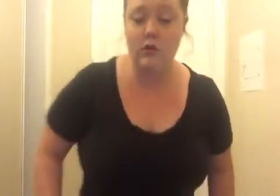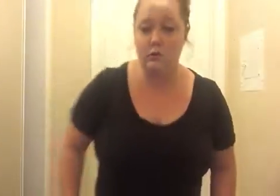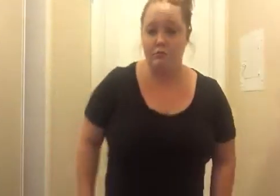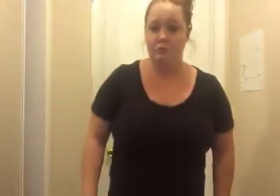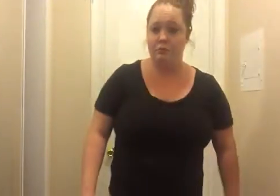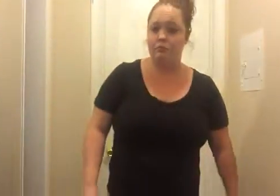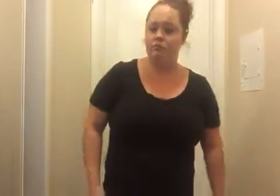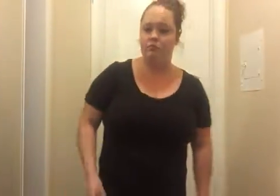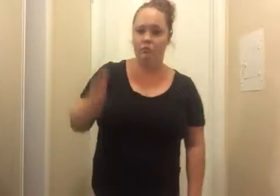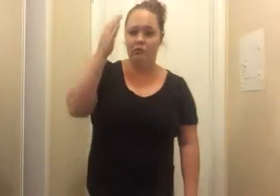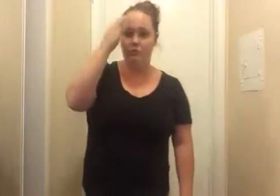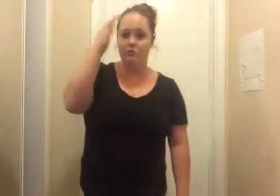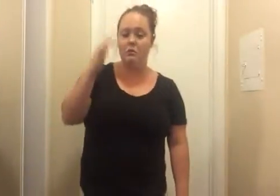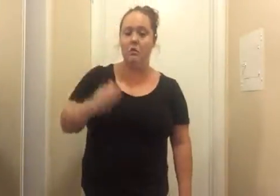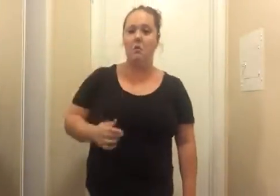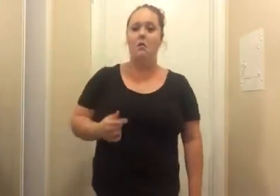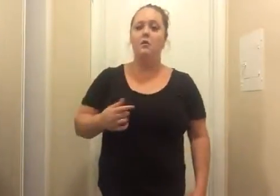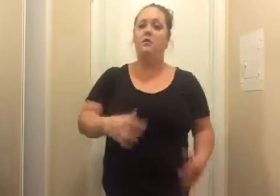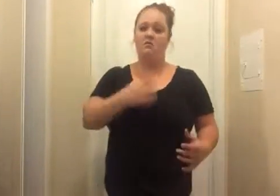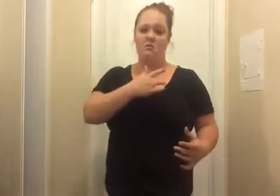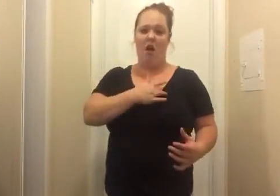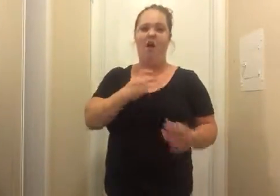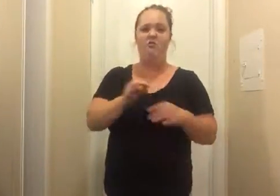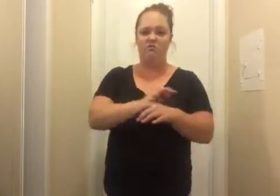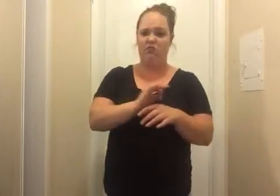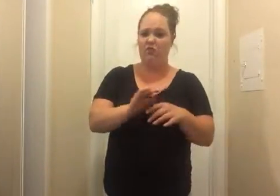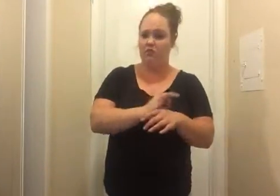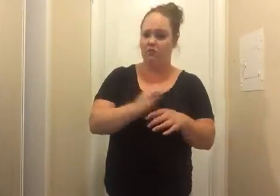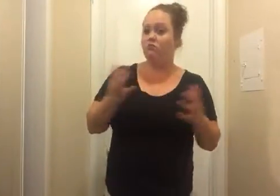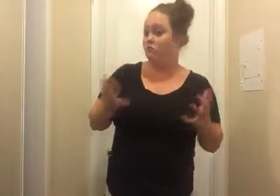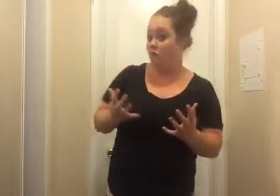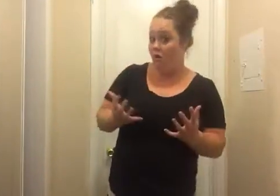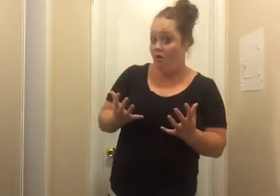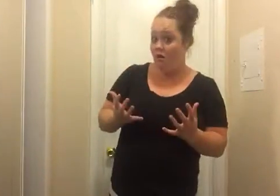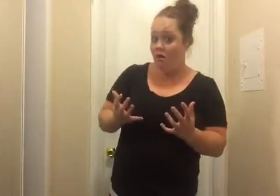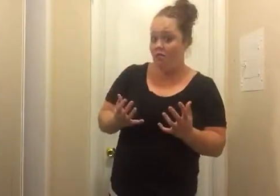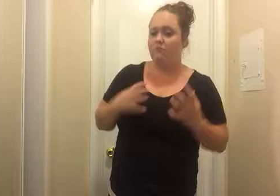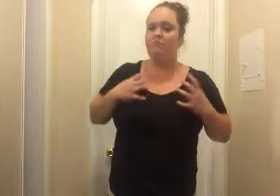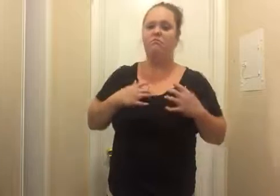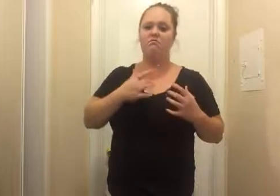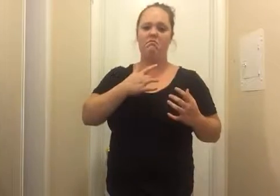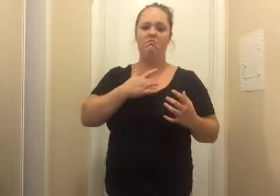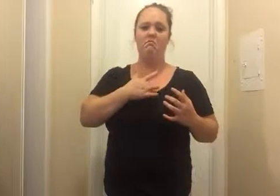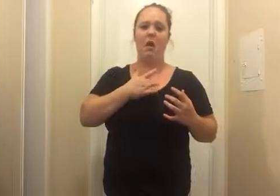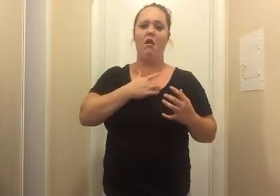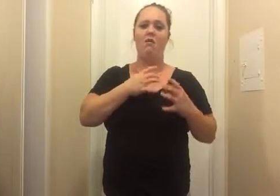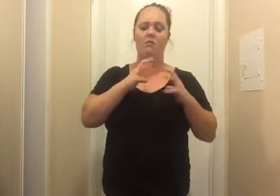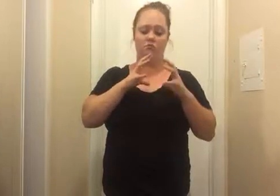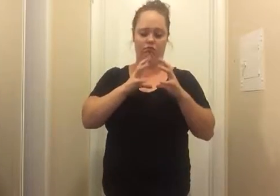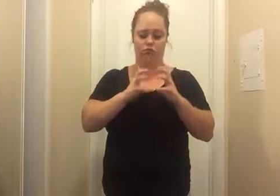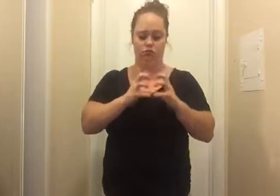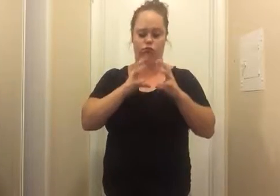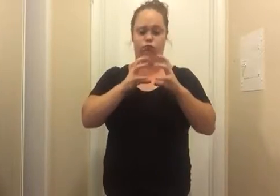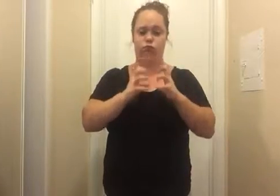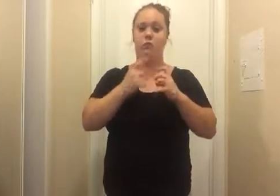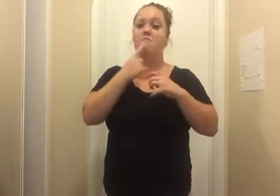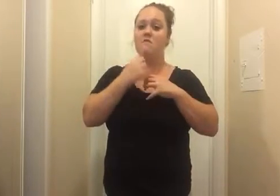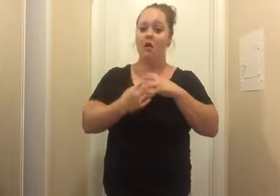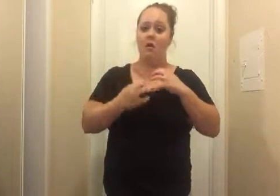probably already know that the main function of the heart is to pump blood through our circulatory system. So the blood comes in, it gets